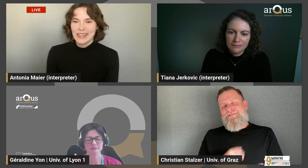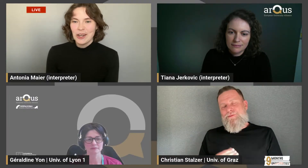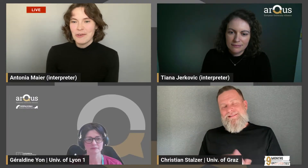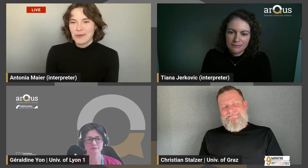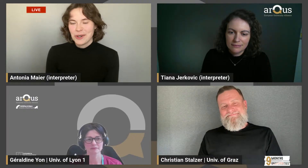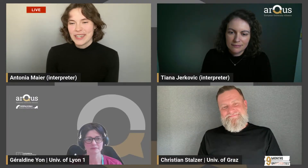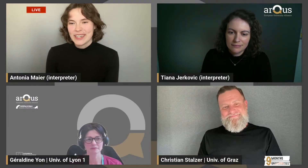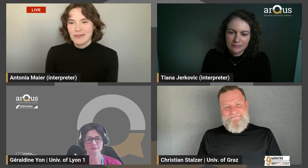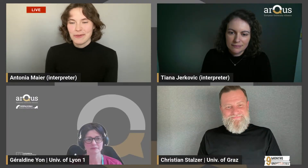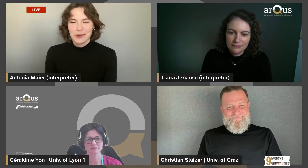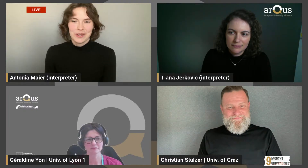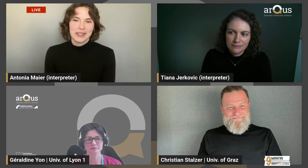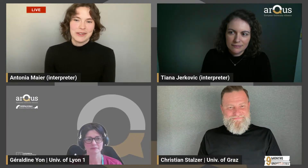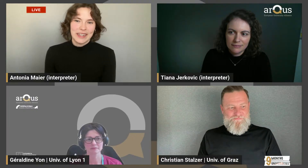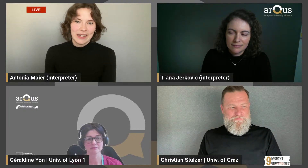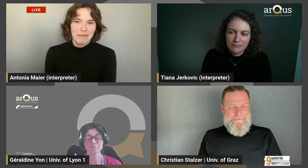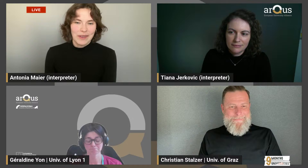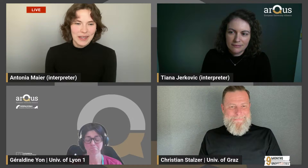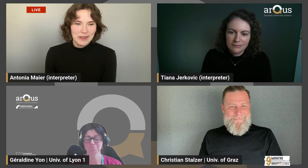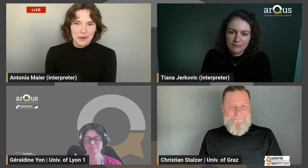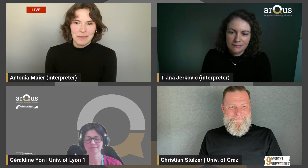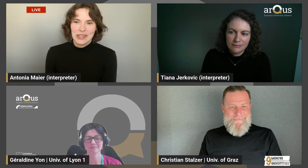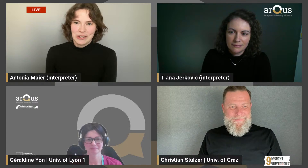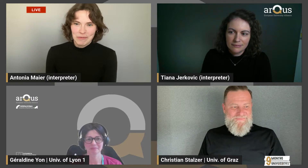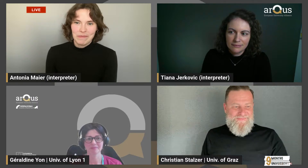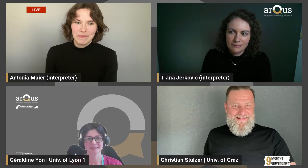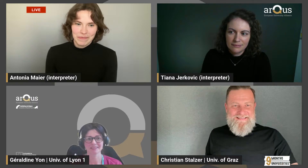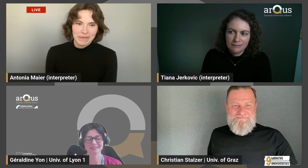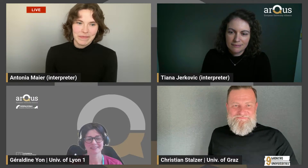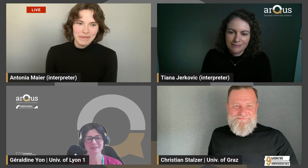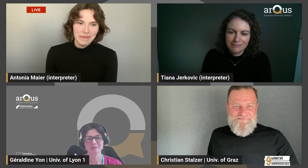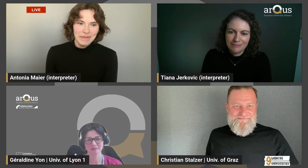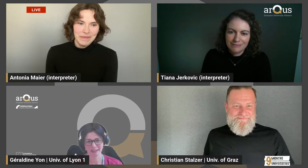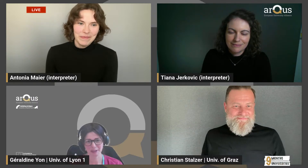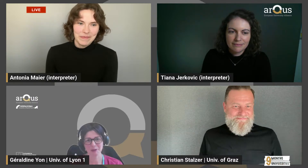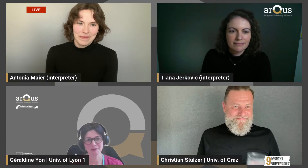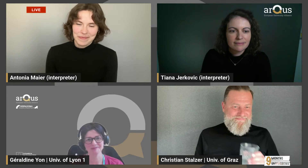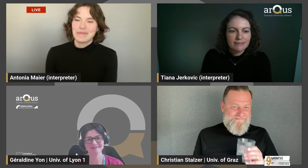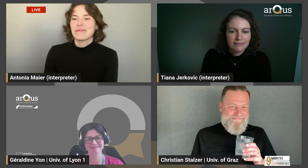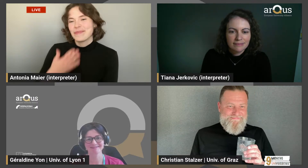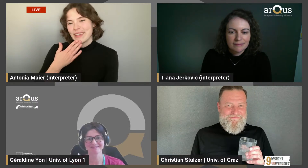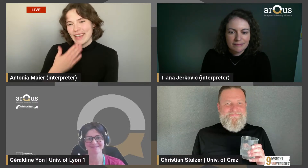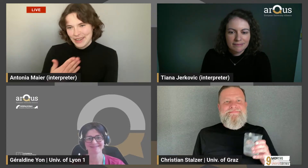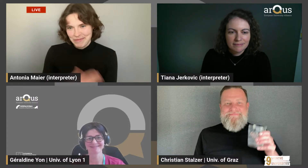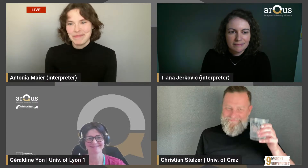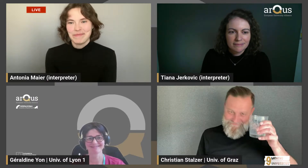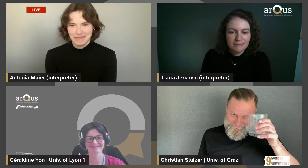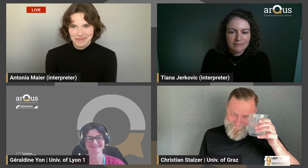interesting for the viewers today. Thank you so much. Thank you.